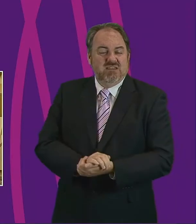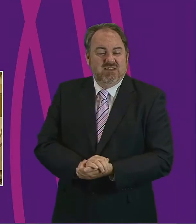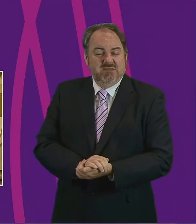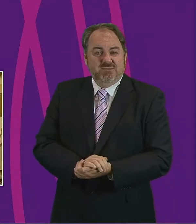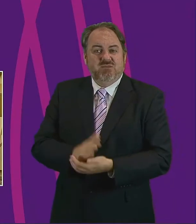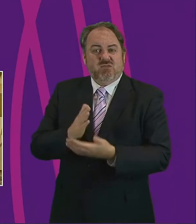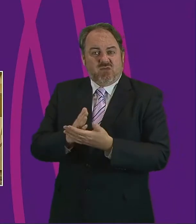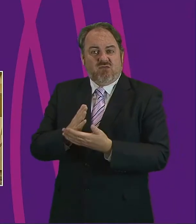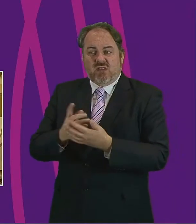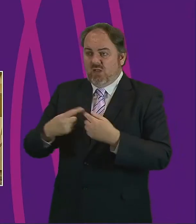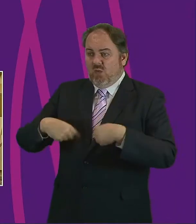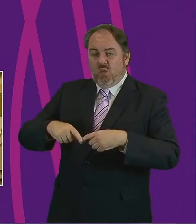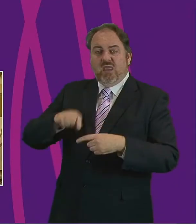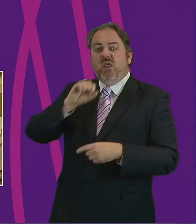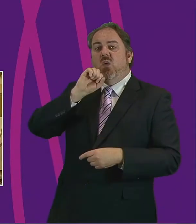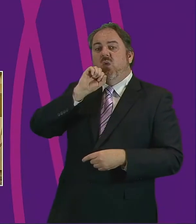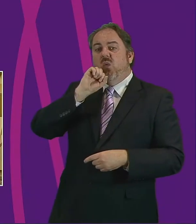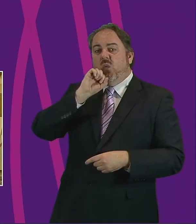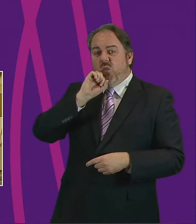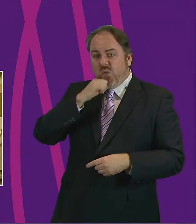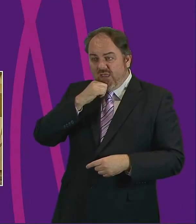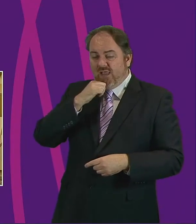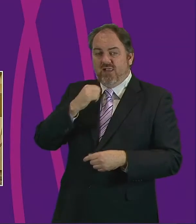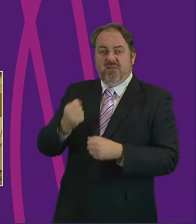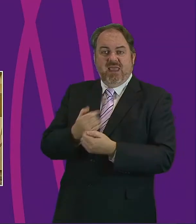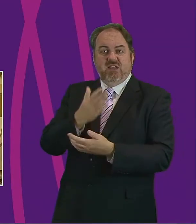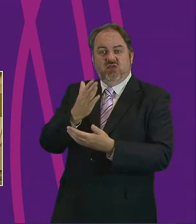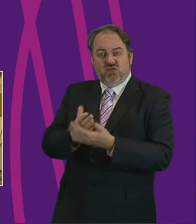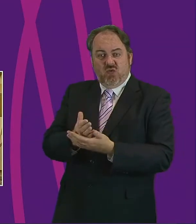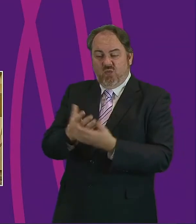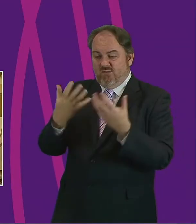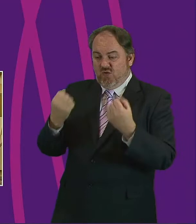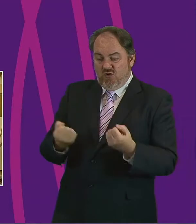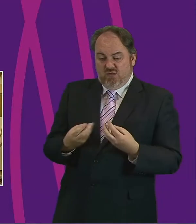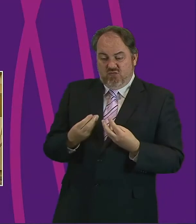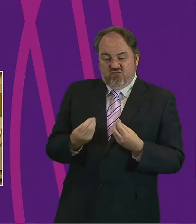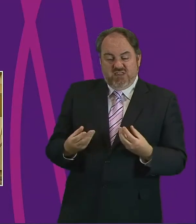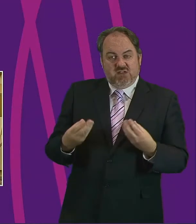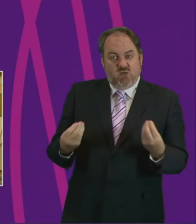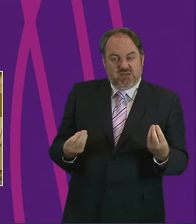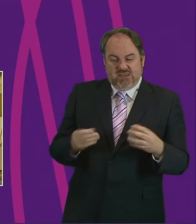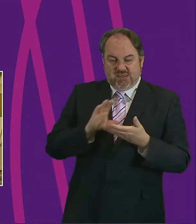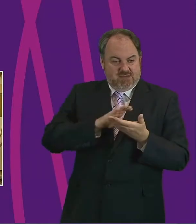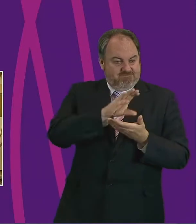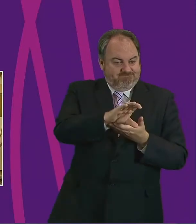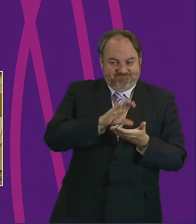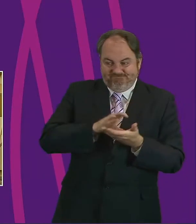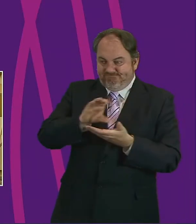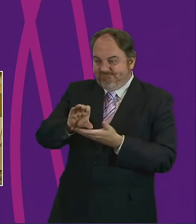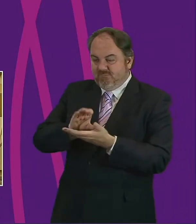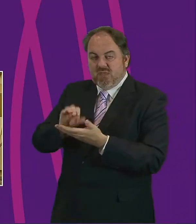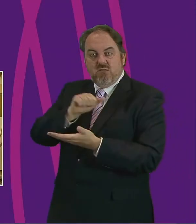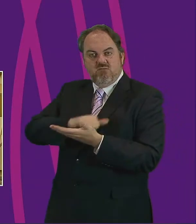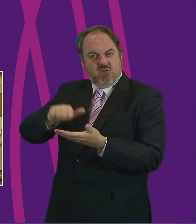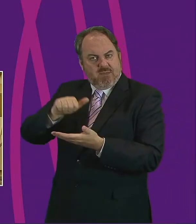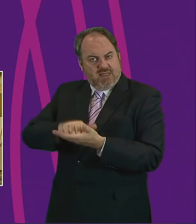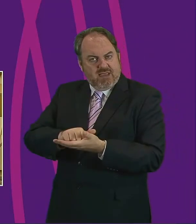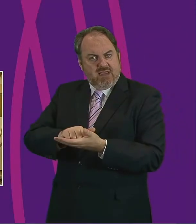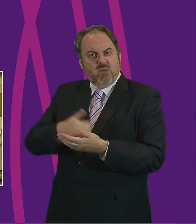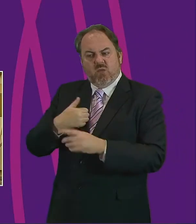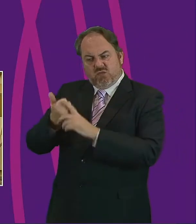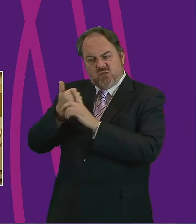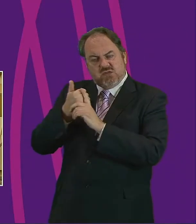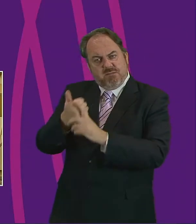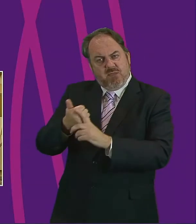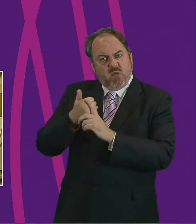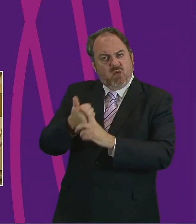an unwillingness to make resources available. It's about using resources properly to get the country, including schools, back to normal